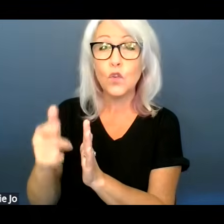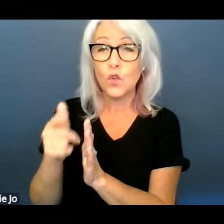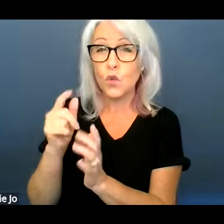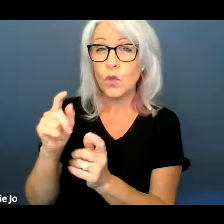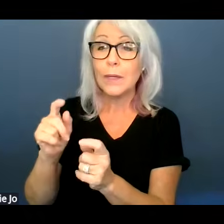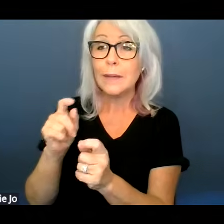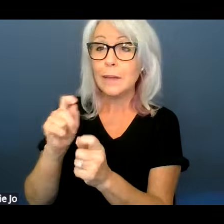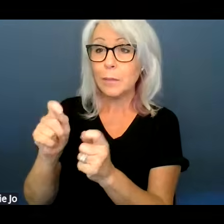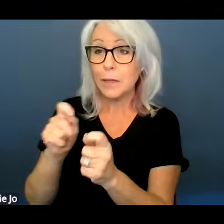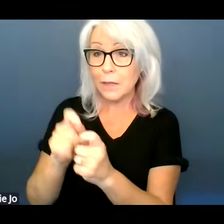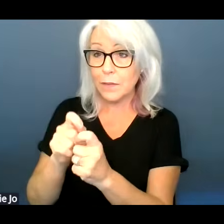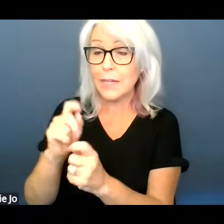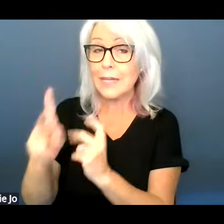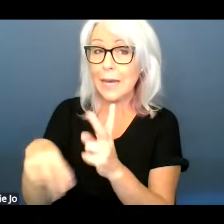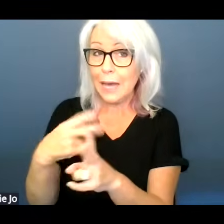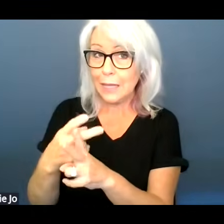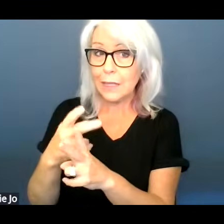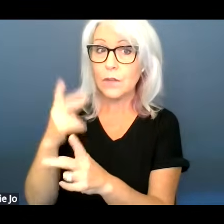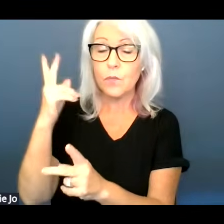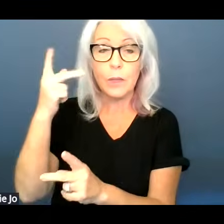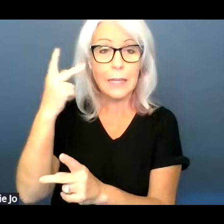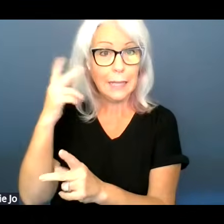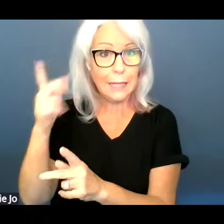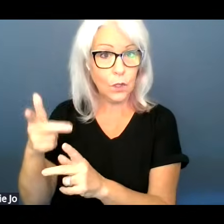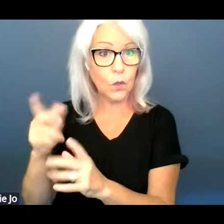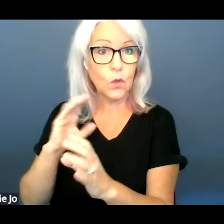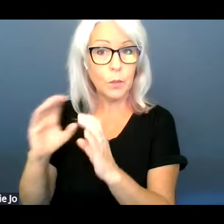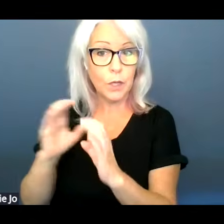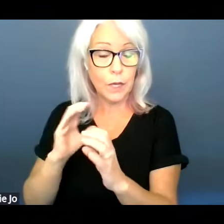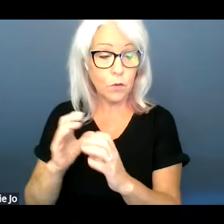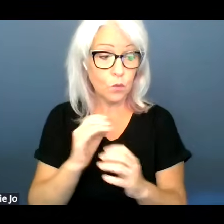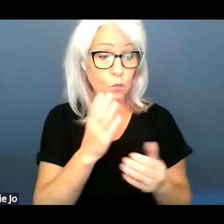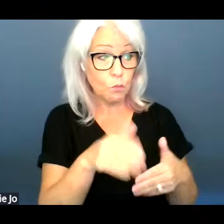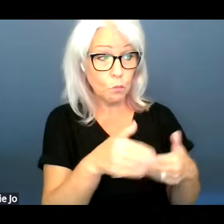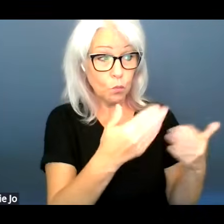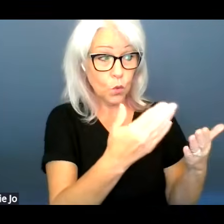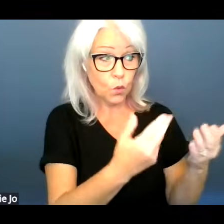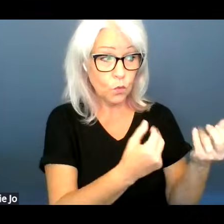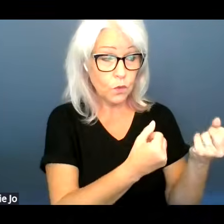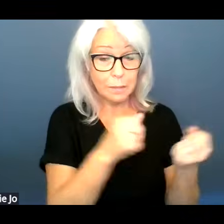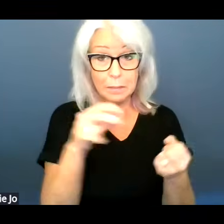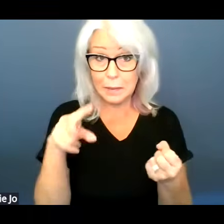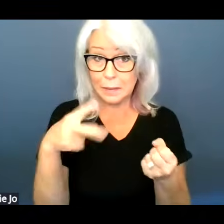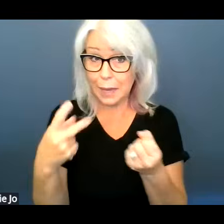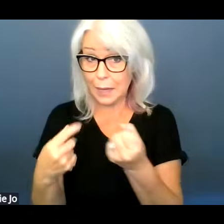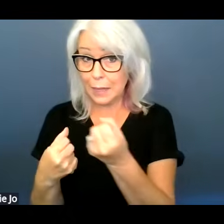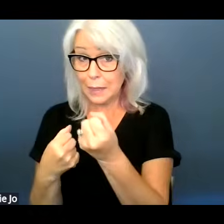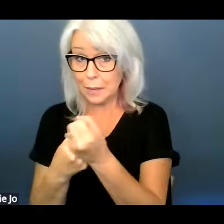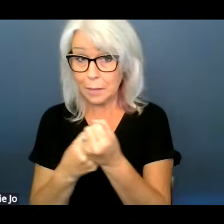Second. Been moved and seconded. All in favor? Aye.